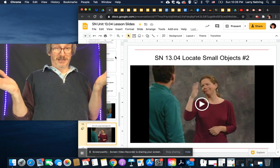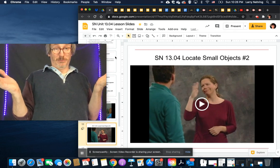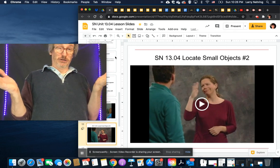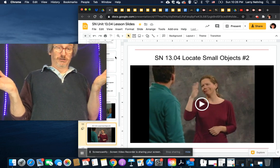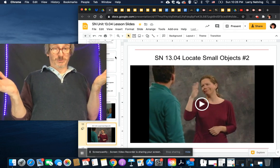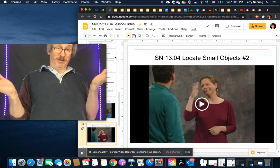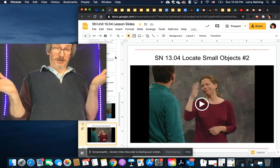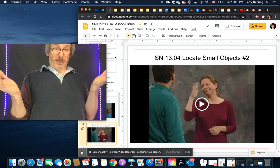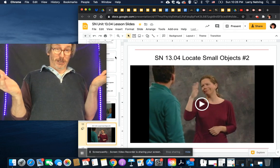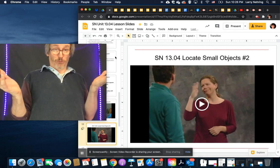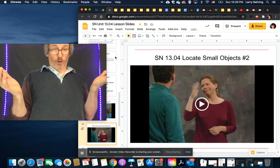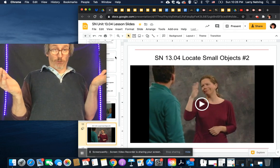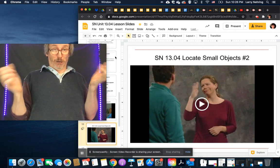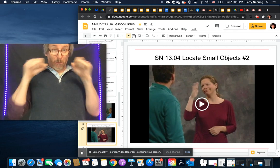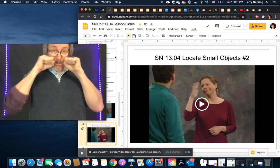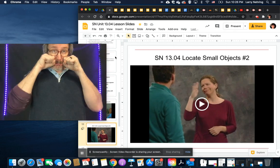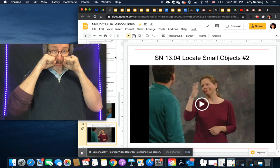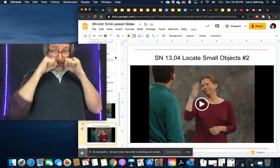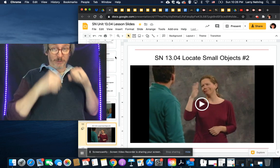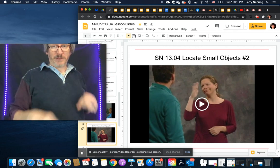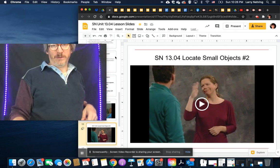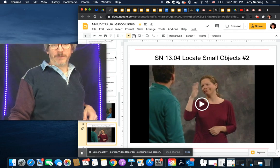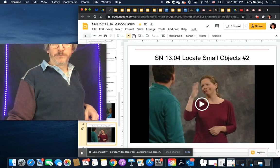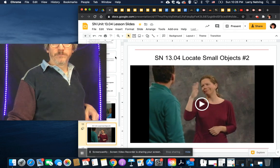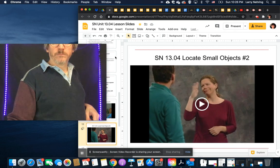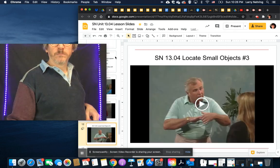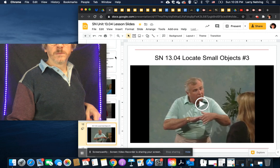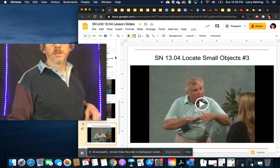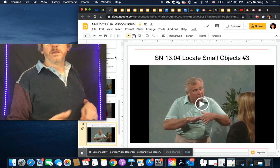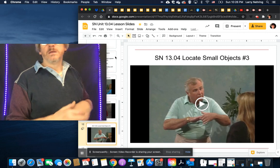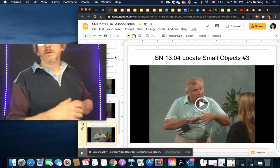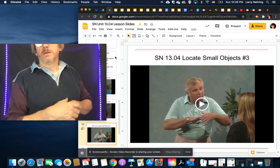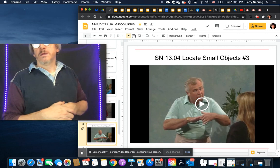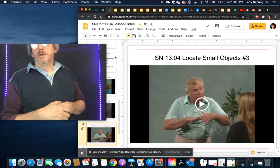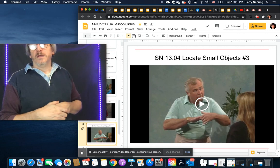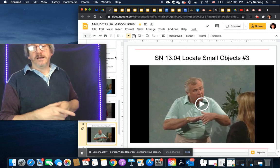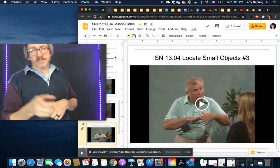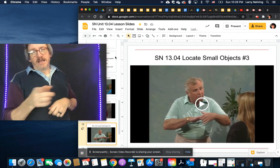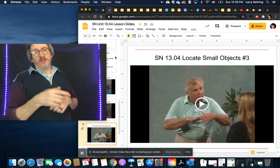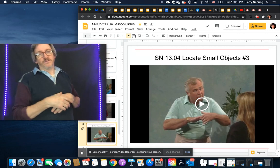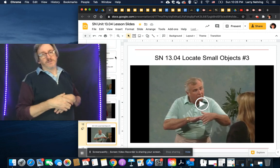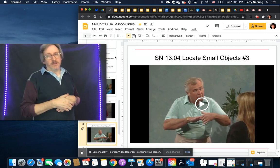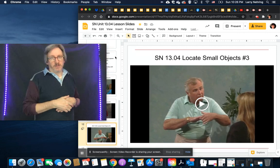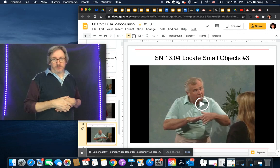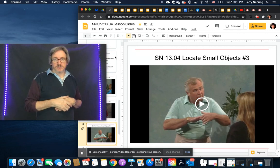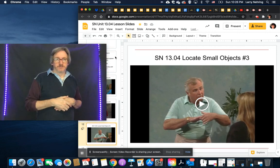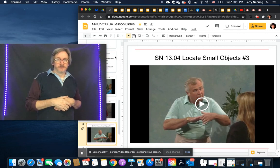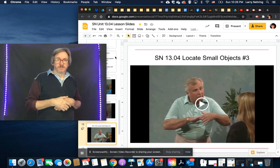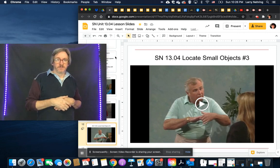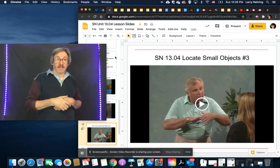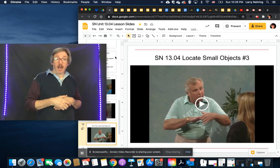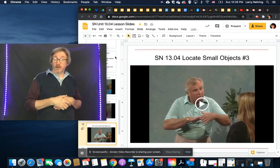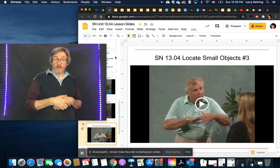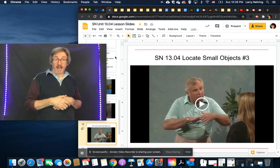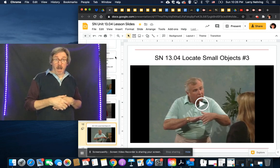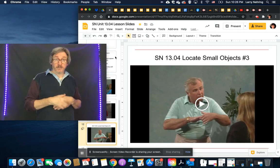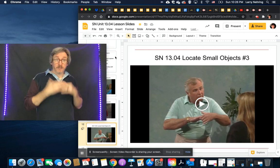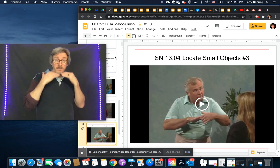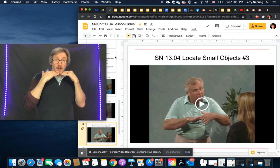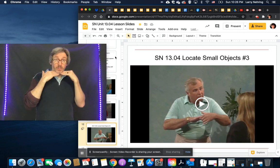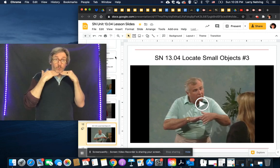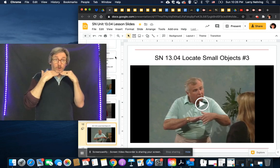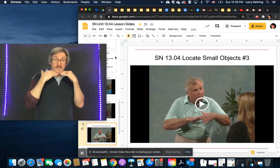get to take the pictures you want to take. Where? Anyway. Here's the guy looking for his nail clippers. Like, oh my